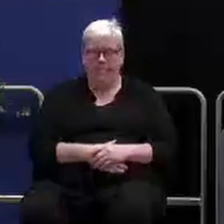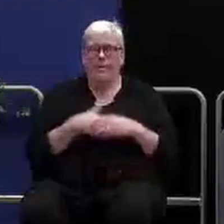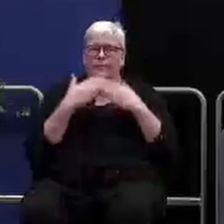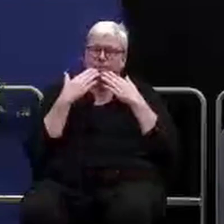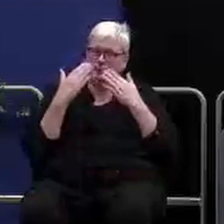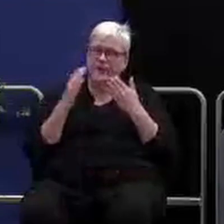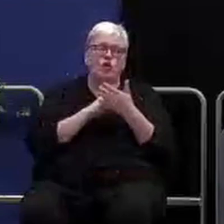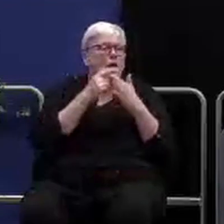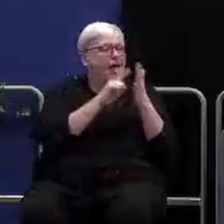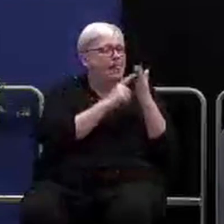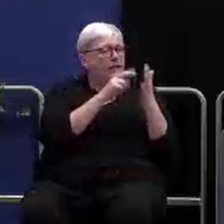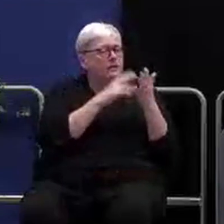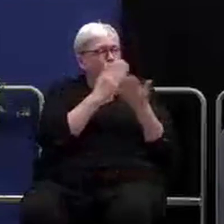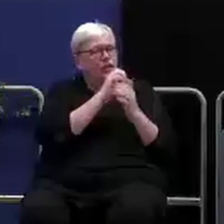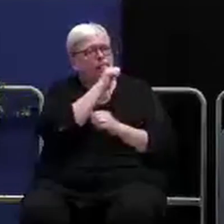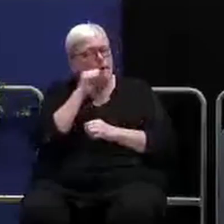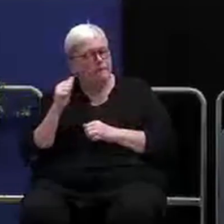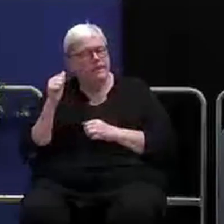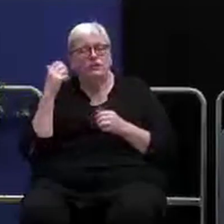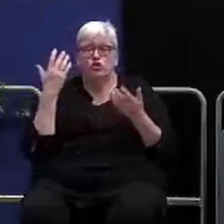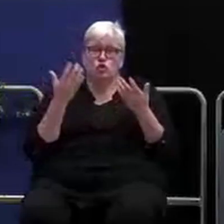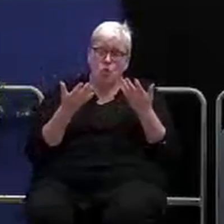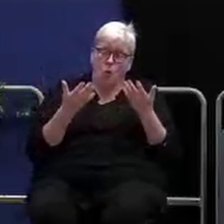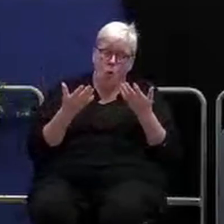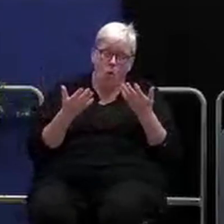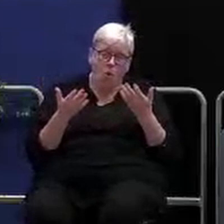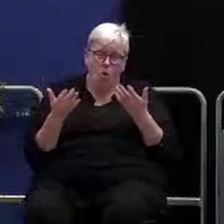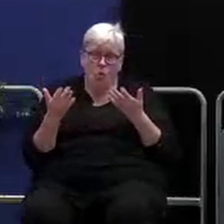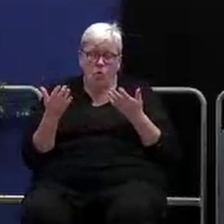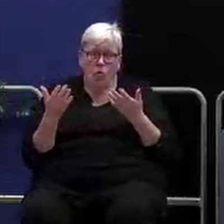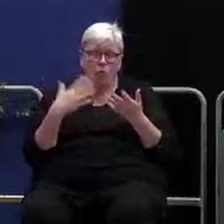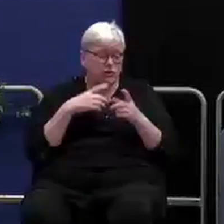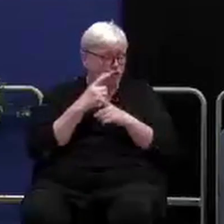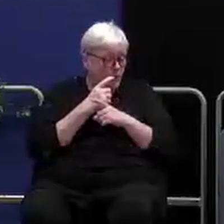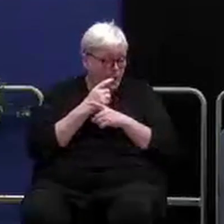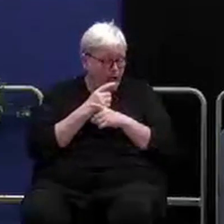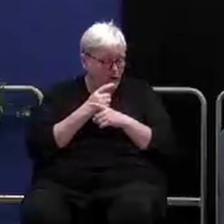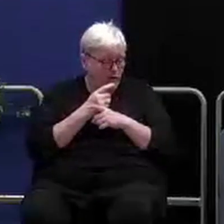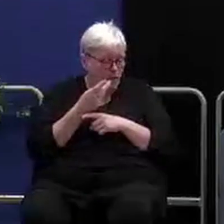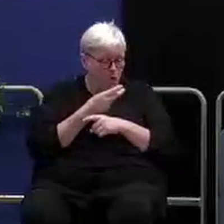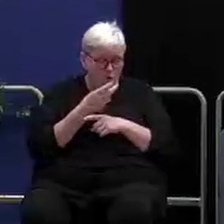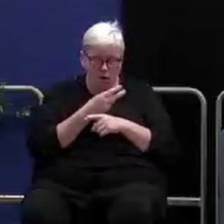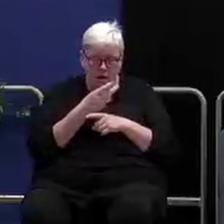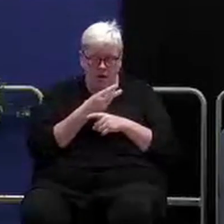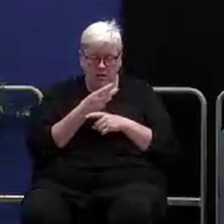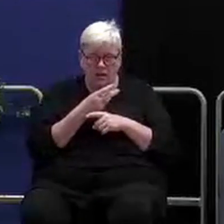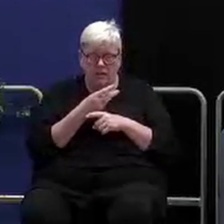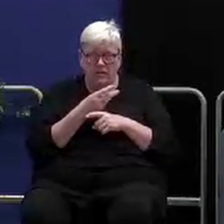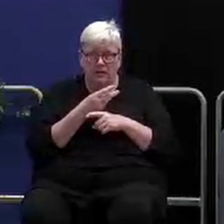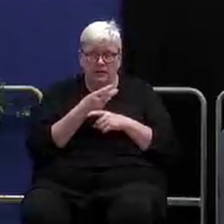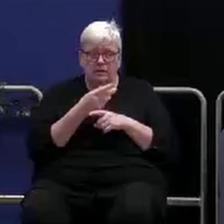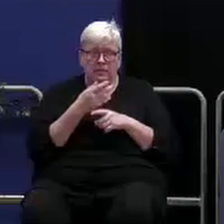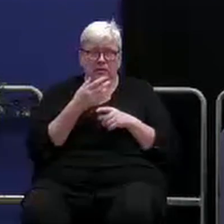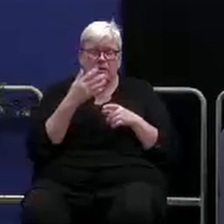Thanks so much, Helen. That was lovely. So the first thing I kind of wanted to talk to you guys about was that both of these